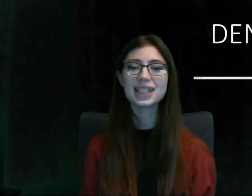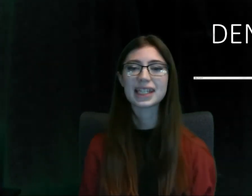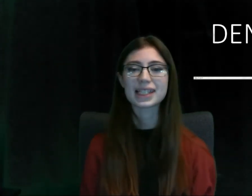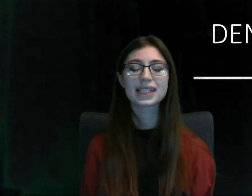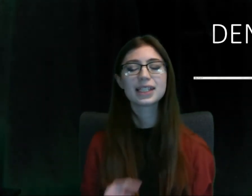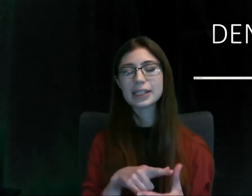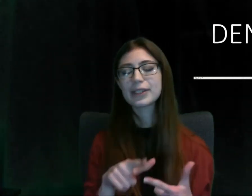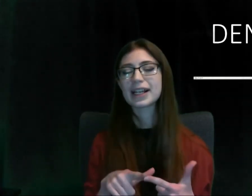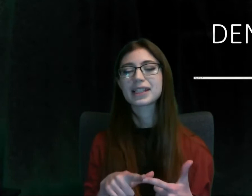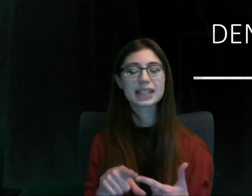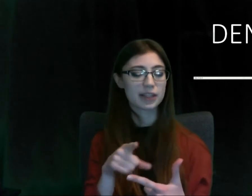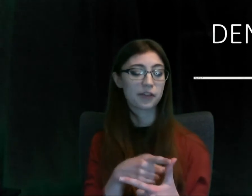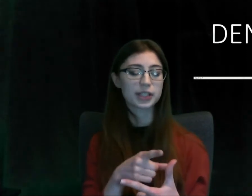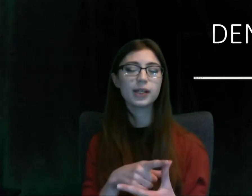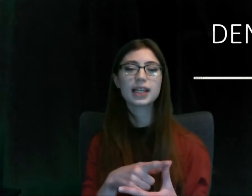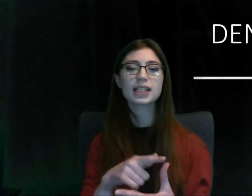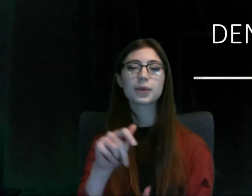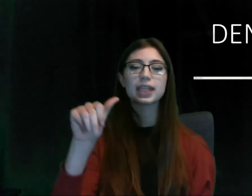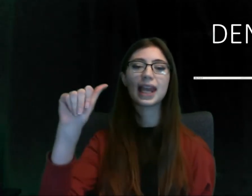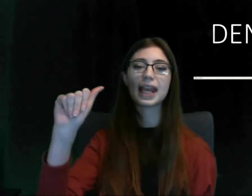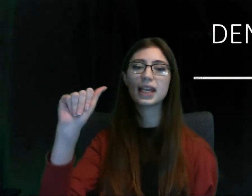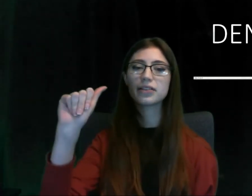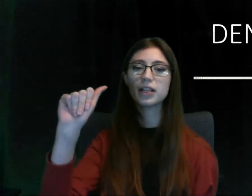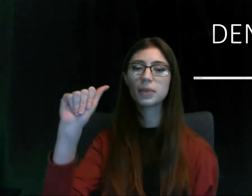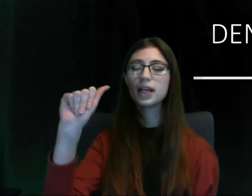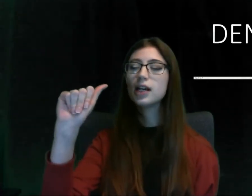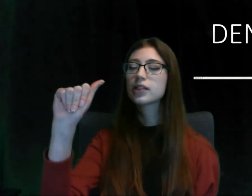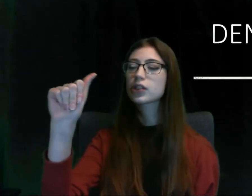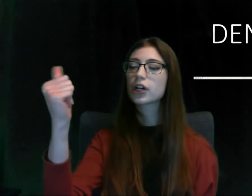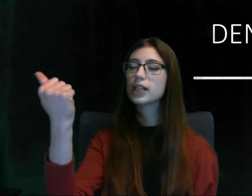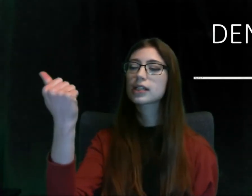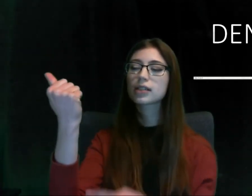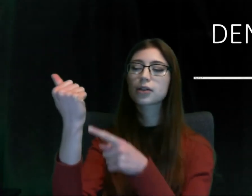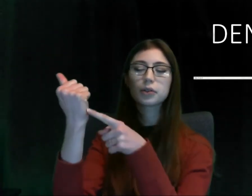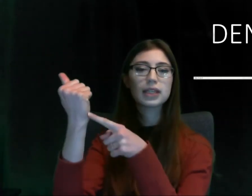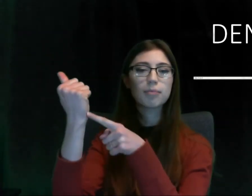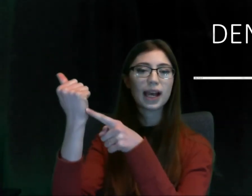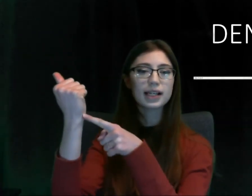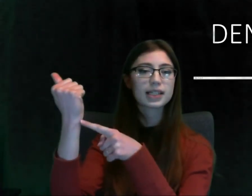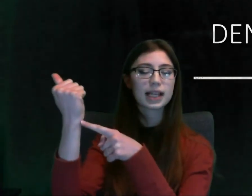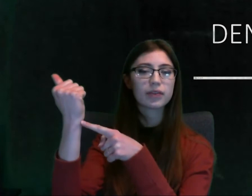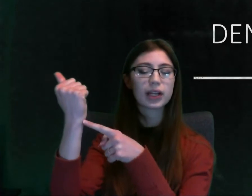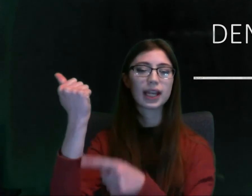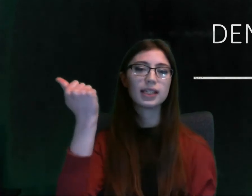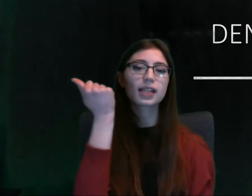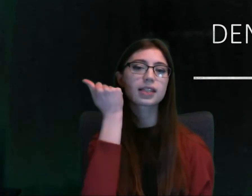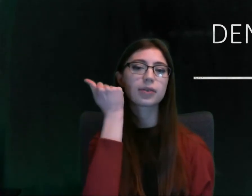Dentist, 2 signs. The first one is with an A hand shape. Turn it so the back side of your hand is going to